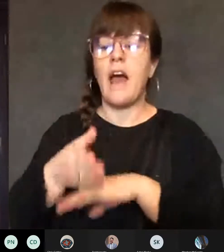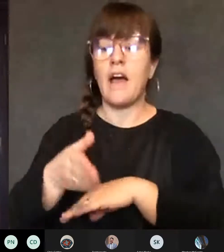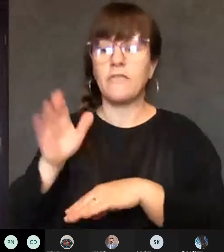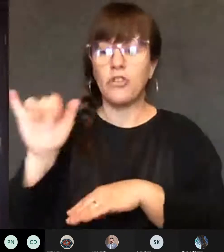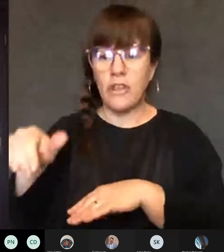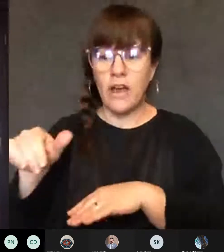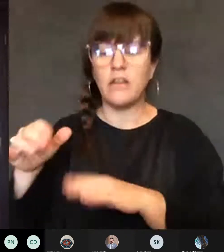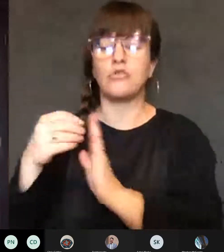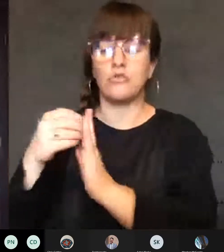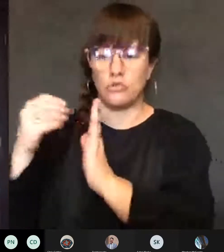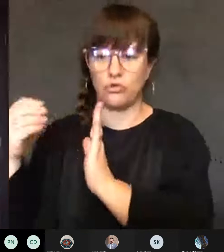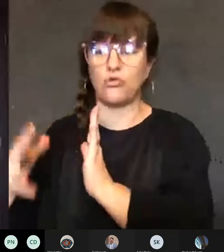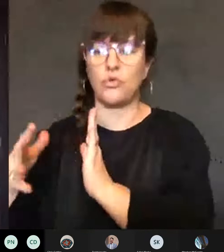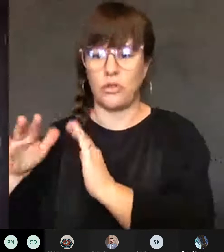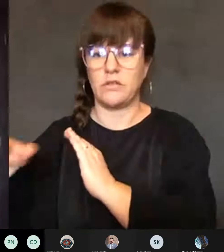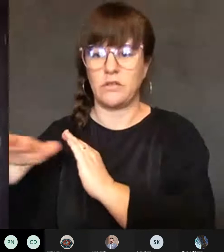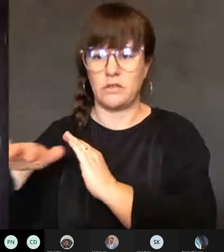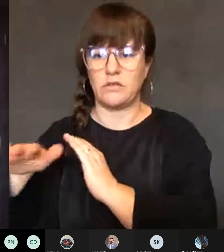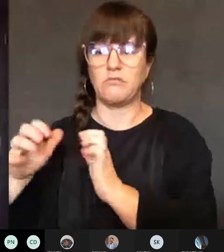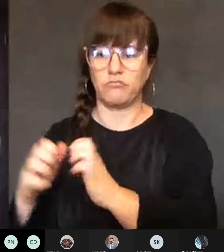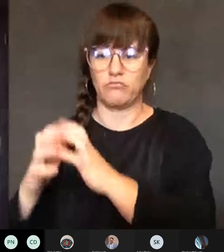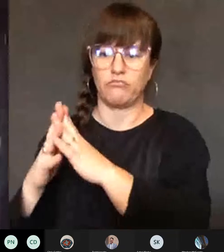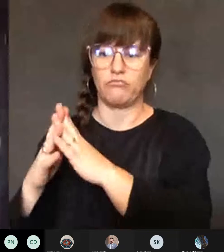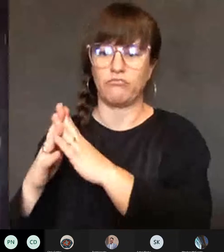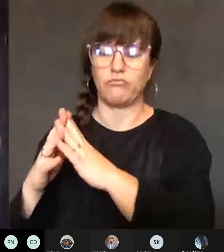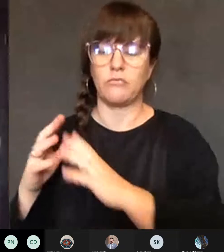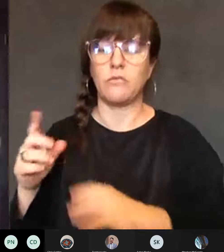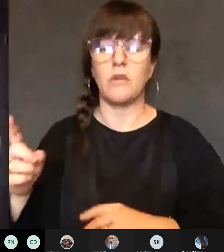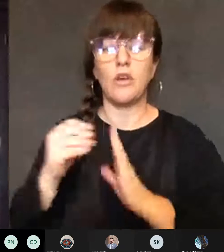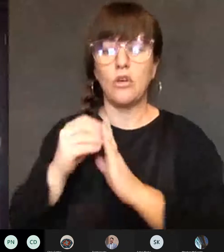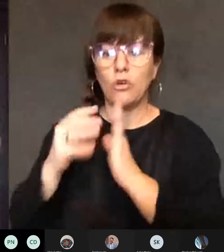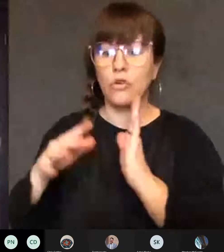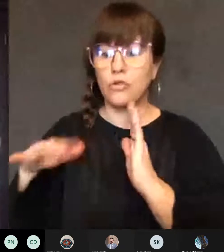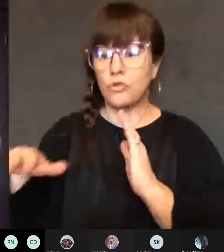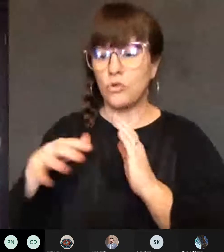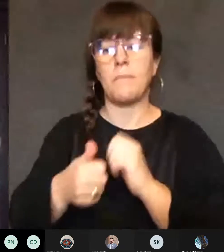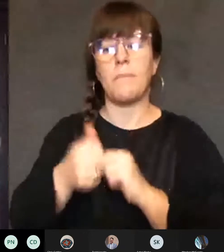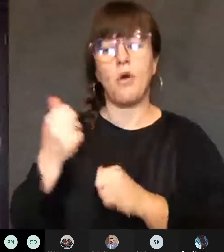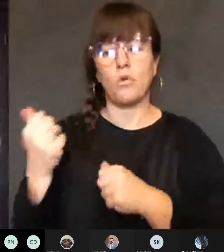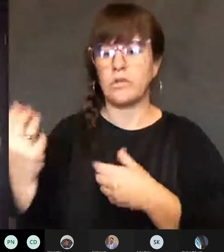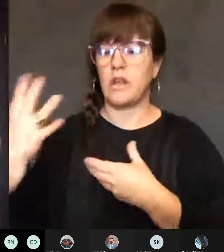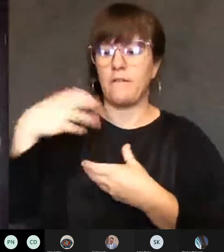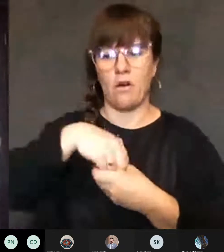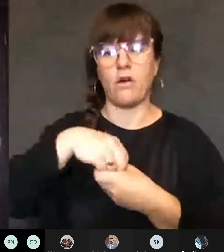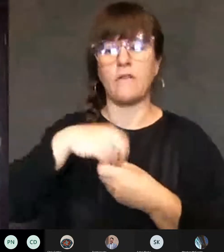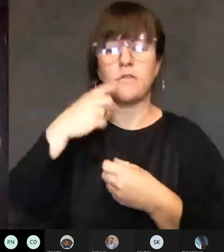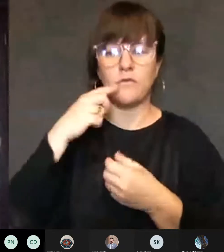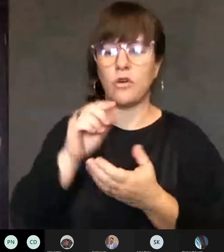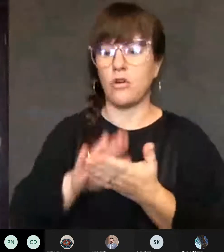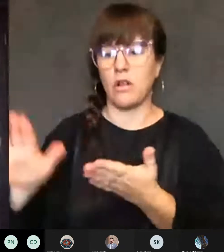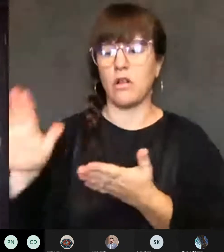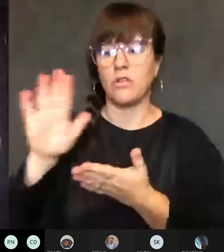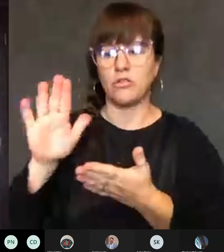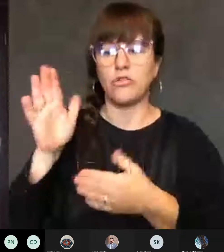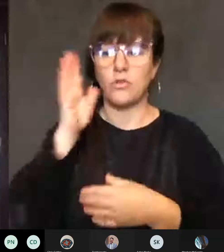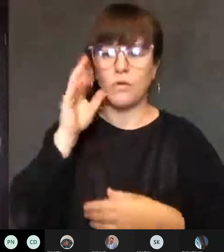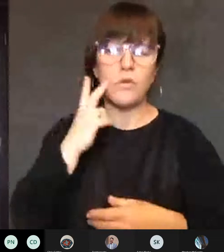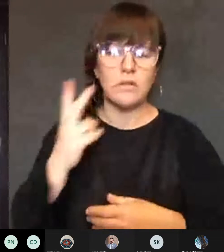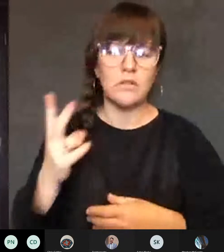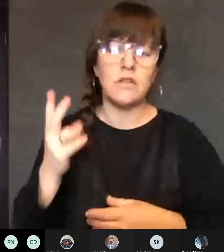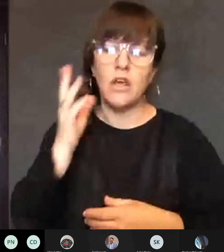And student is, of course, the most involved for college, and we see that as something that's going to take a